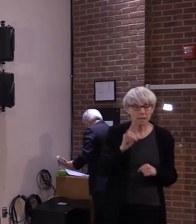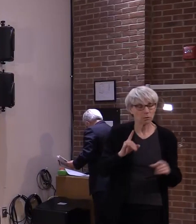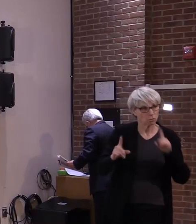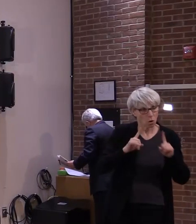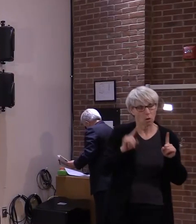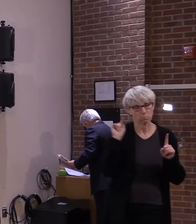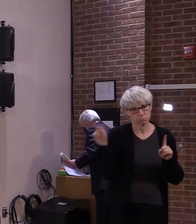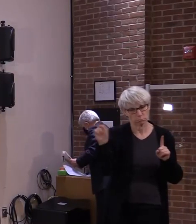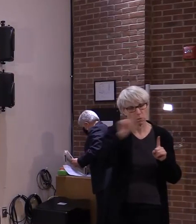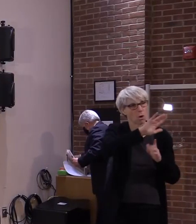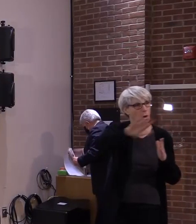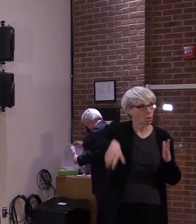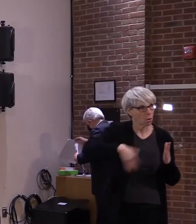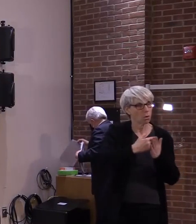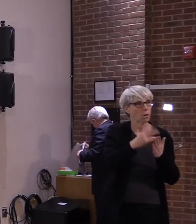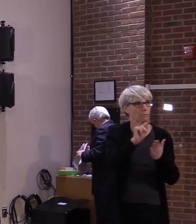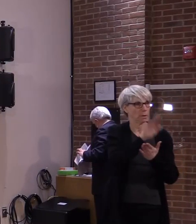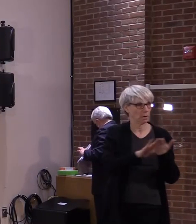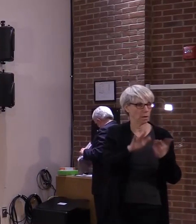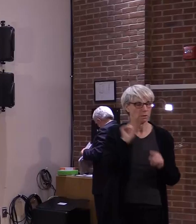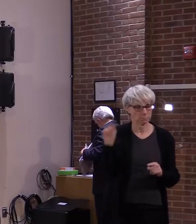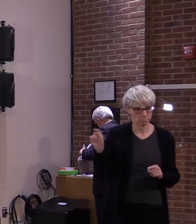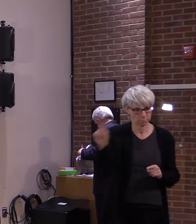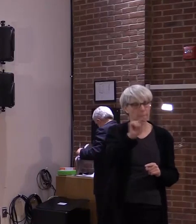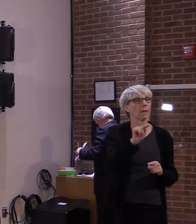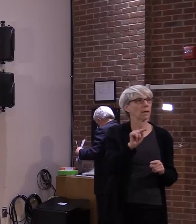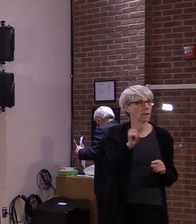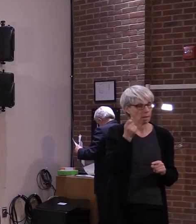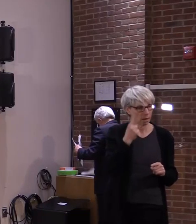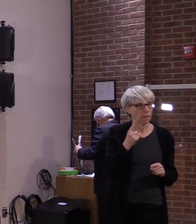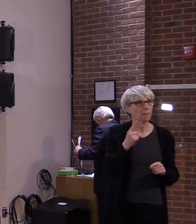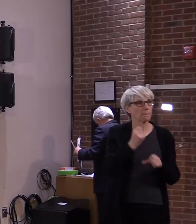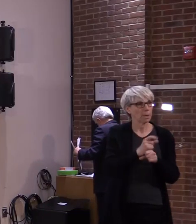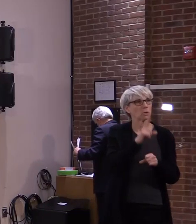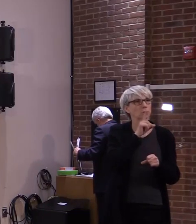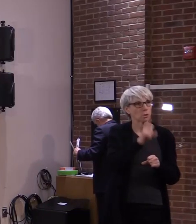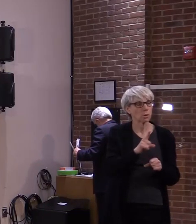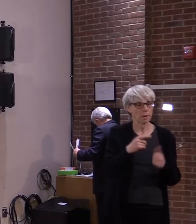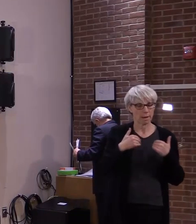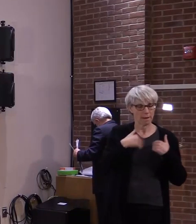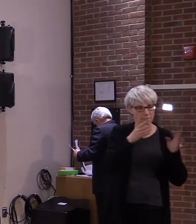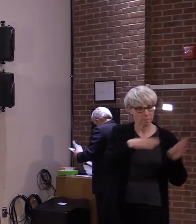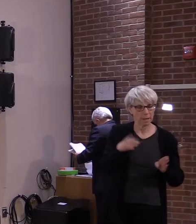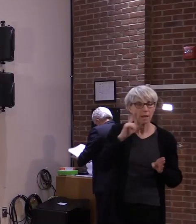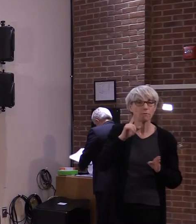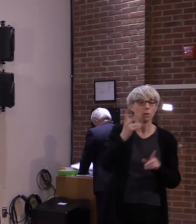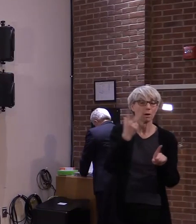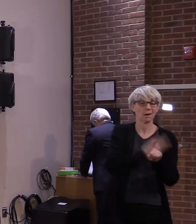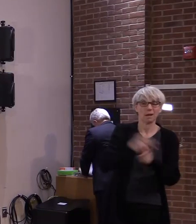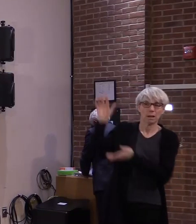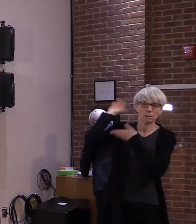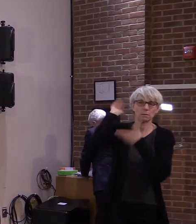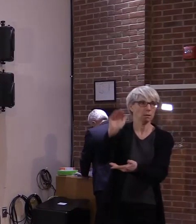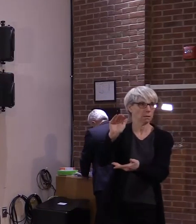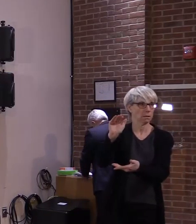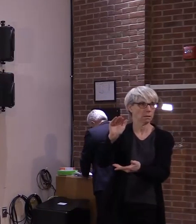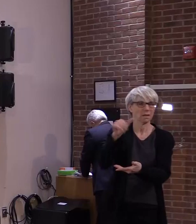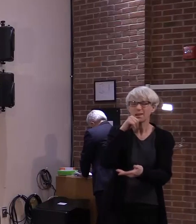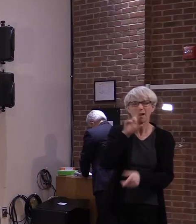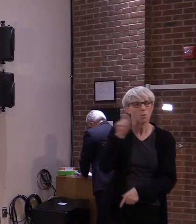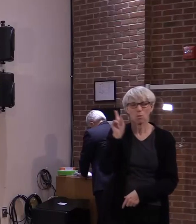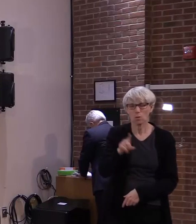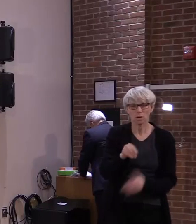the state, partnering with them to make sure the vaccine could get to them, as opposed to making the students drive to some